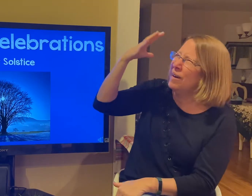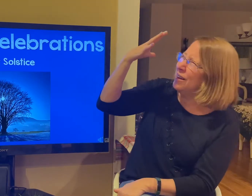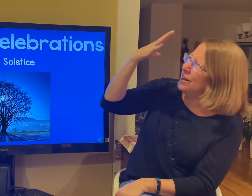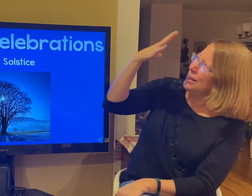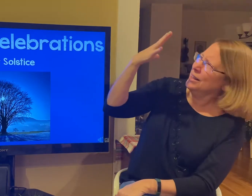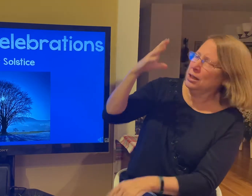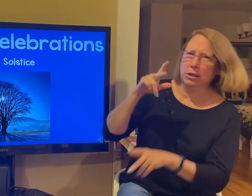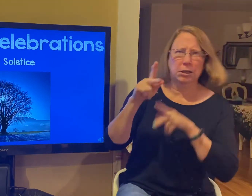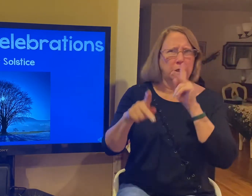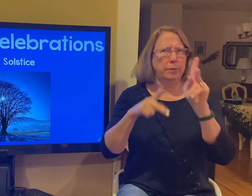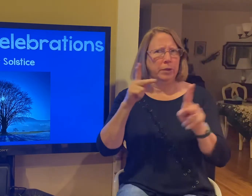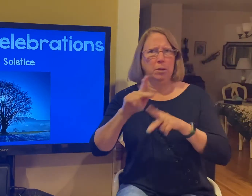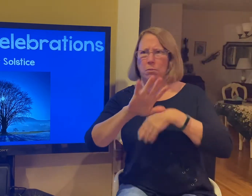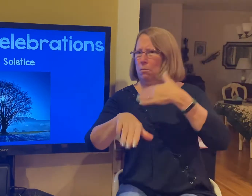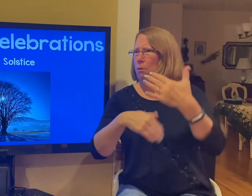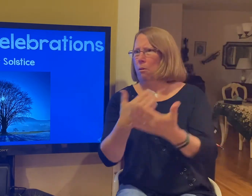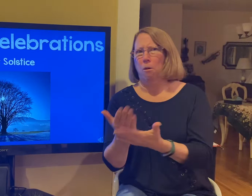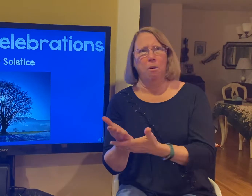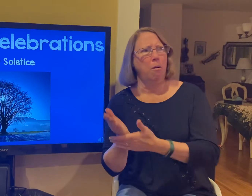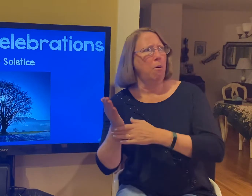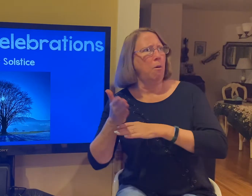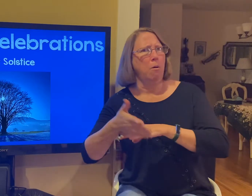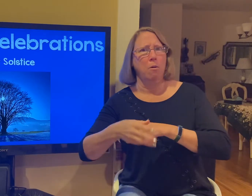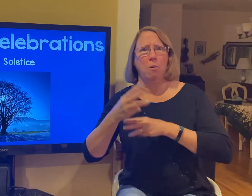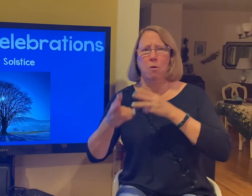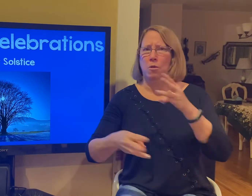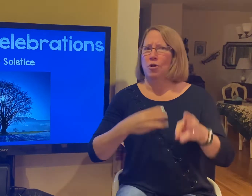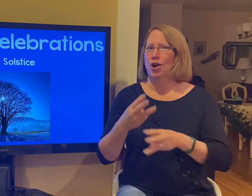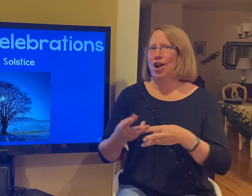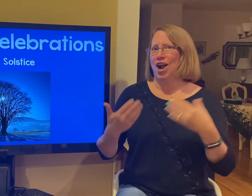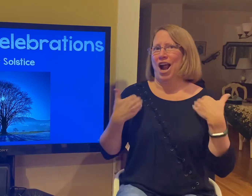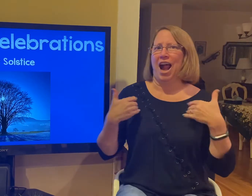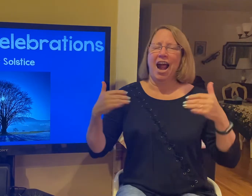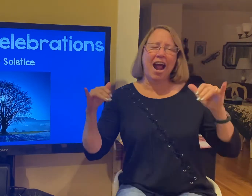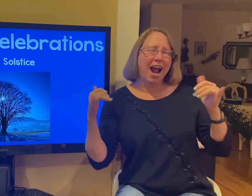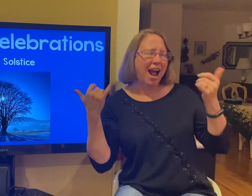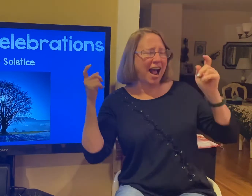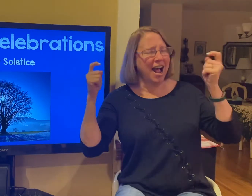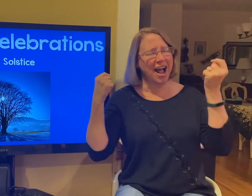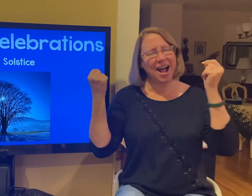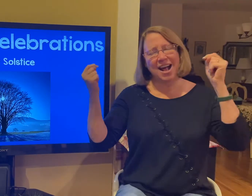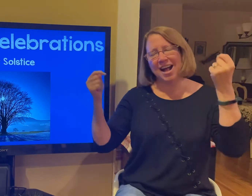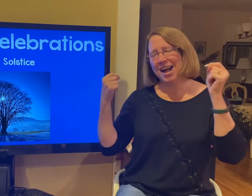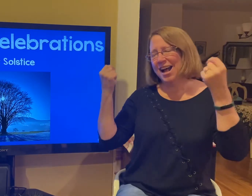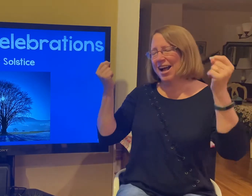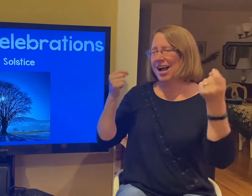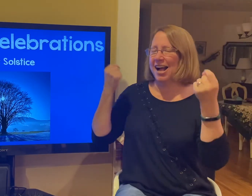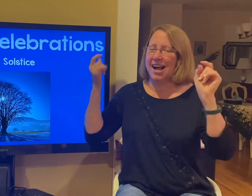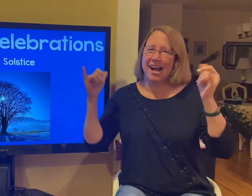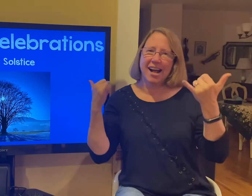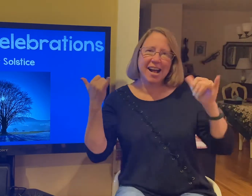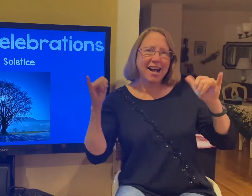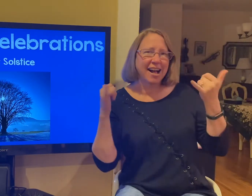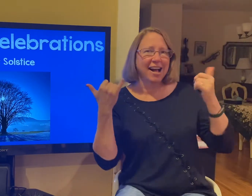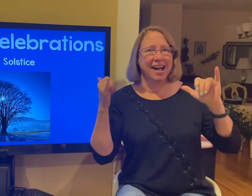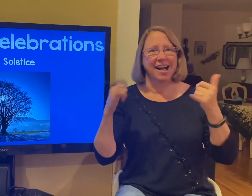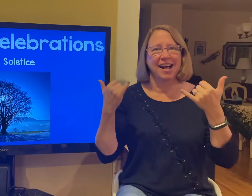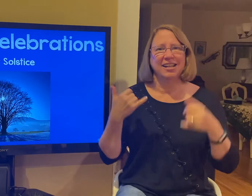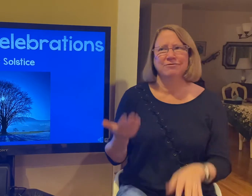People all over the world have festivals and celebrations. Long ago,